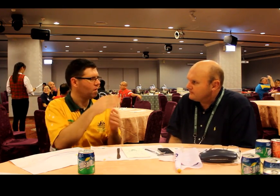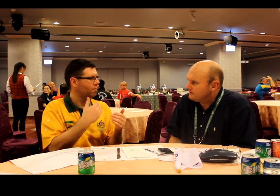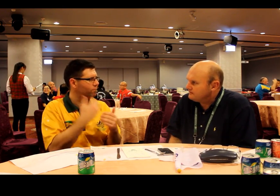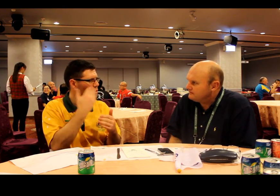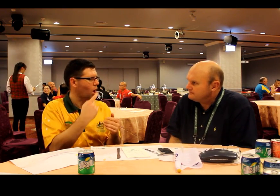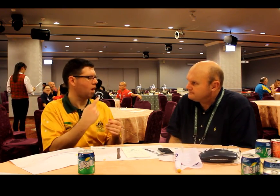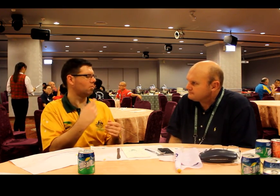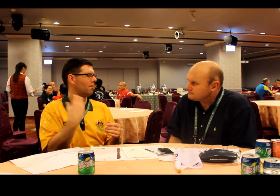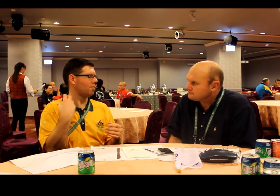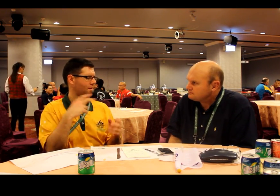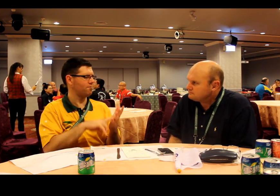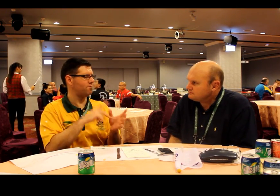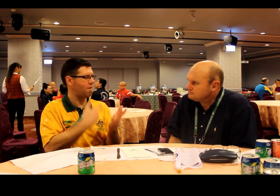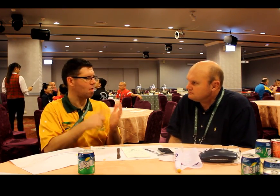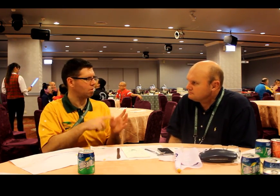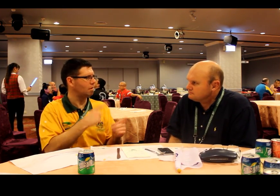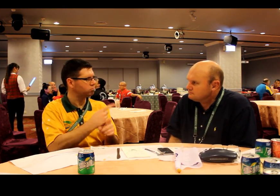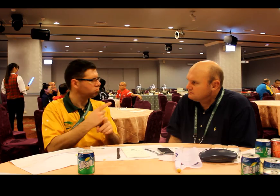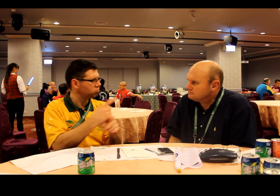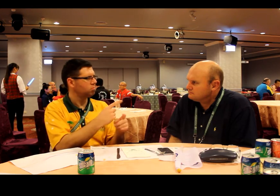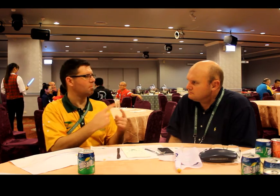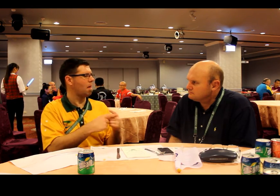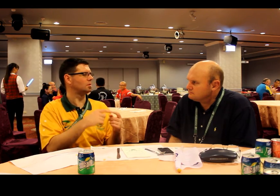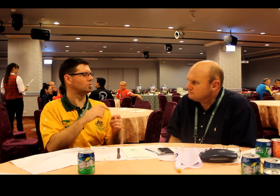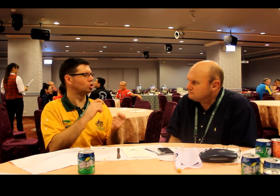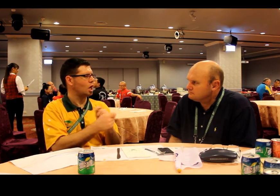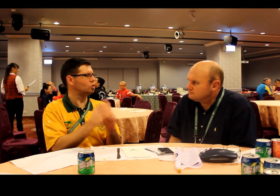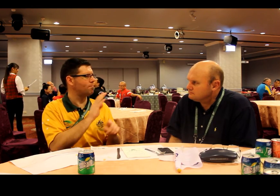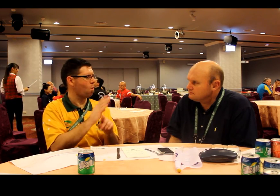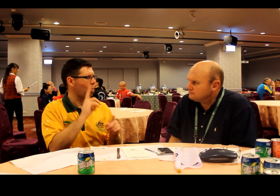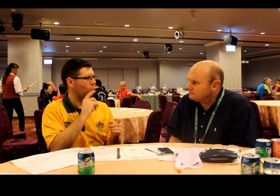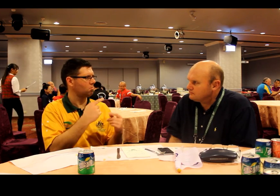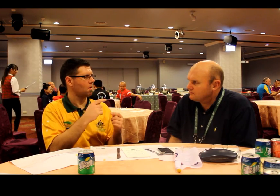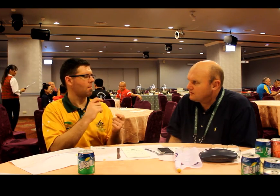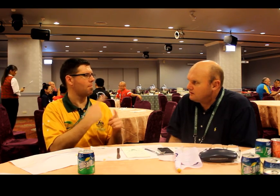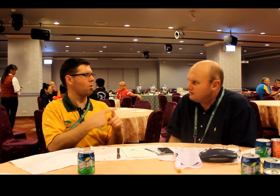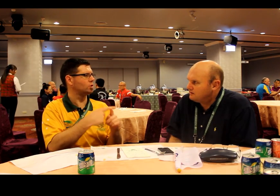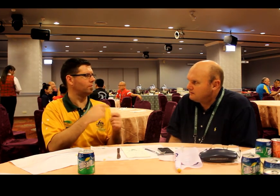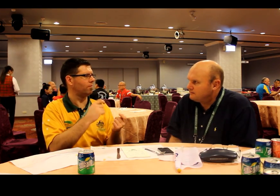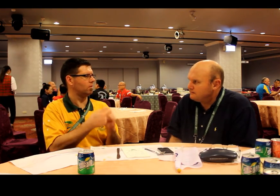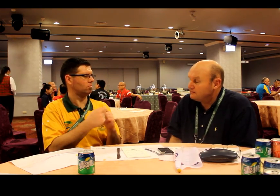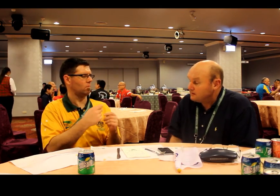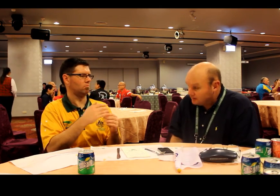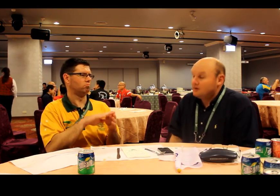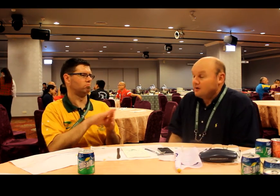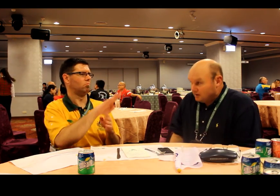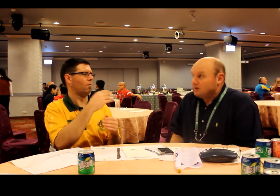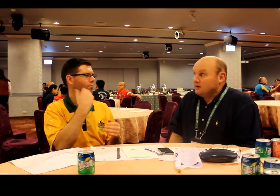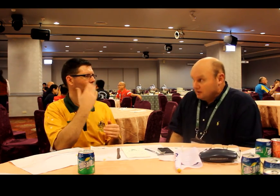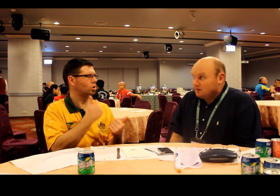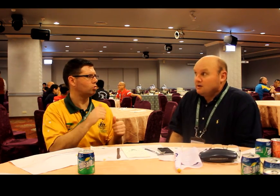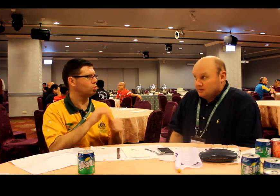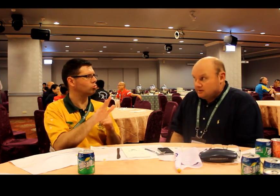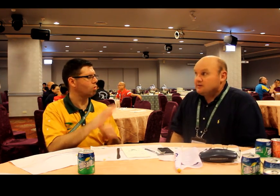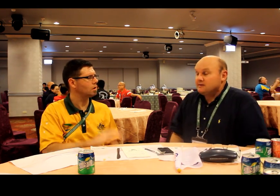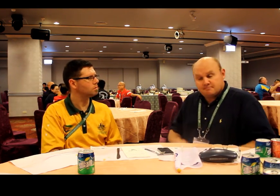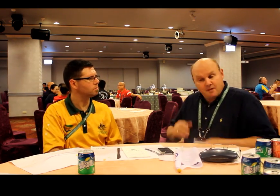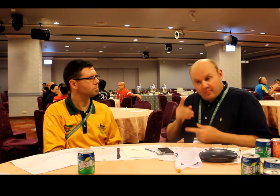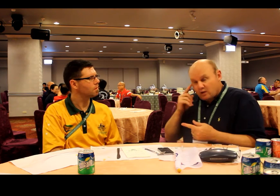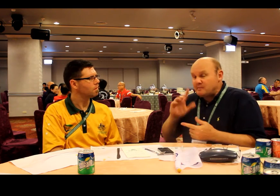forward to their positive response into the future, and as Valerie mentioned, the change of the board dynamics, and hopefully they'll move forwards